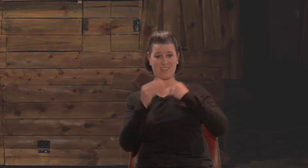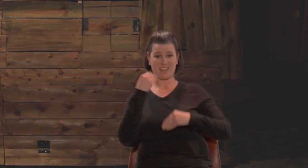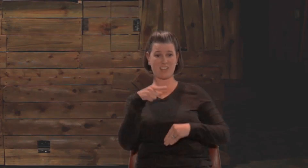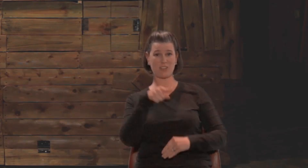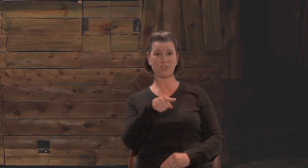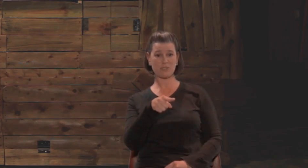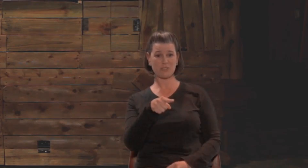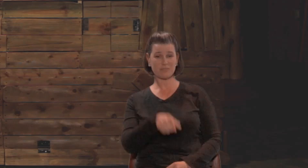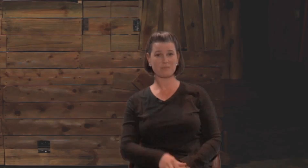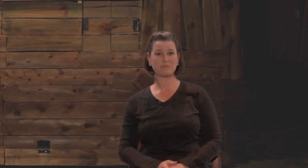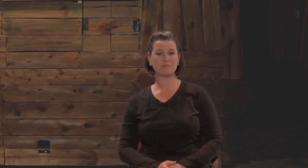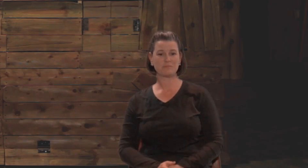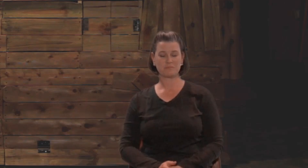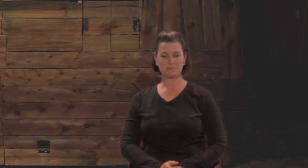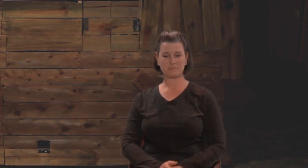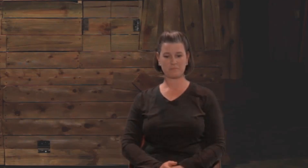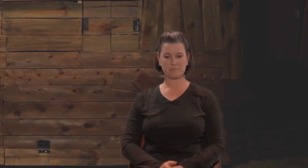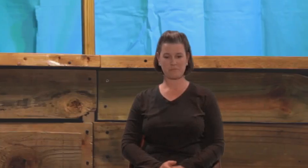end up dinner.